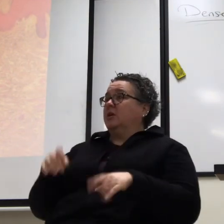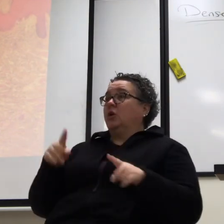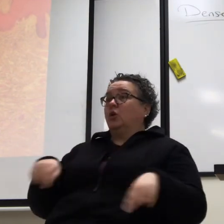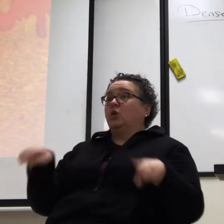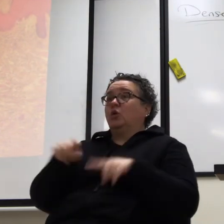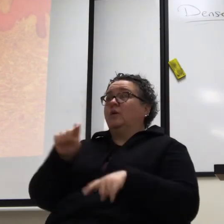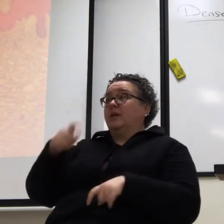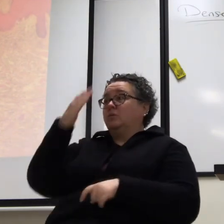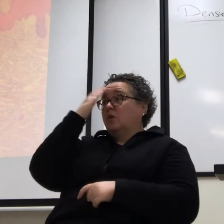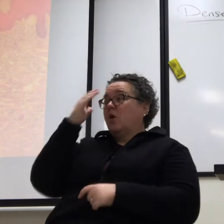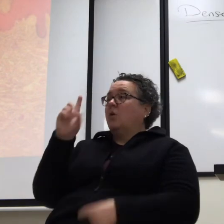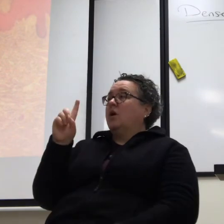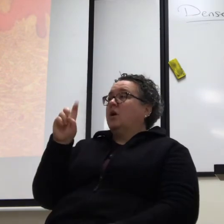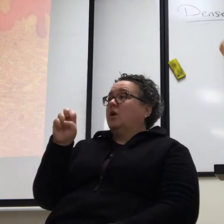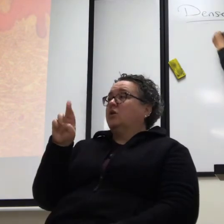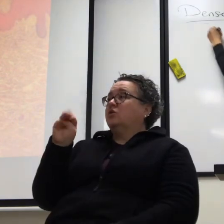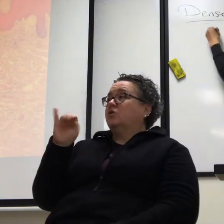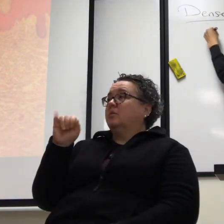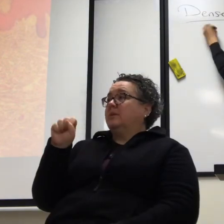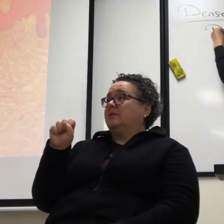know dermis of skin.